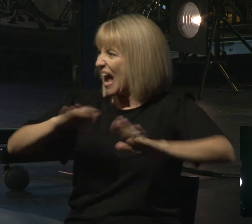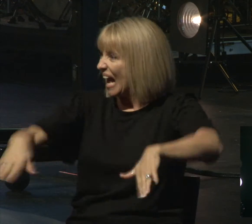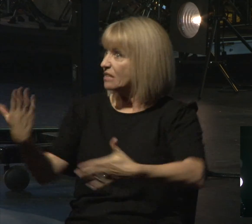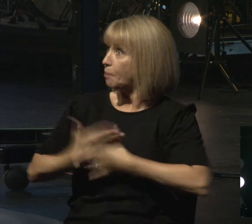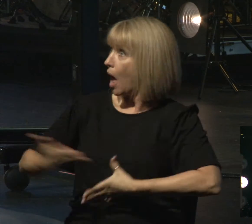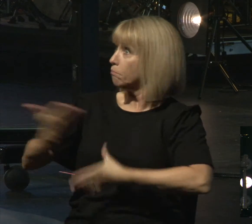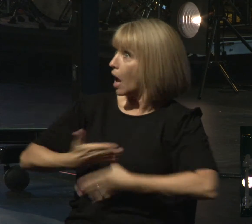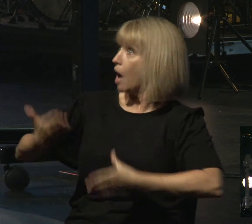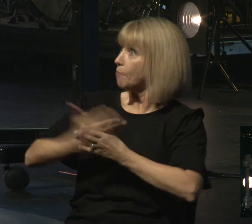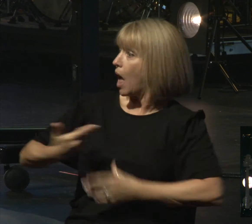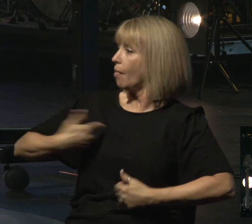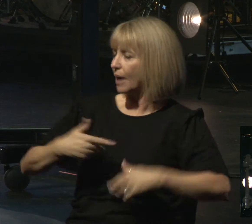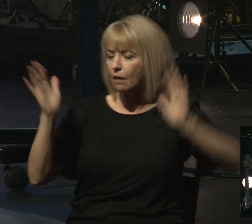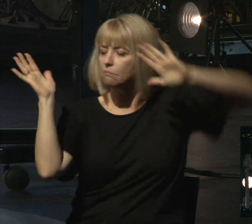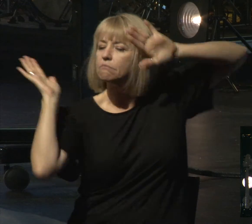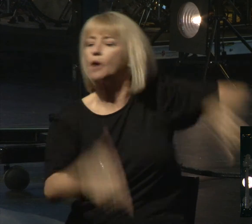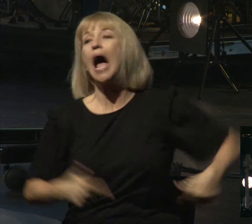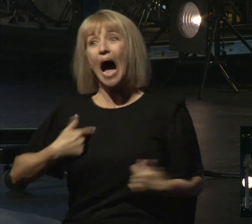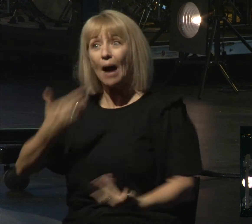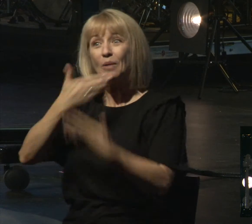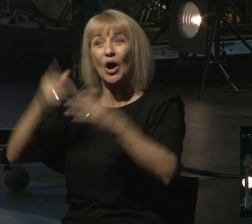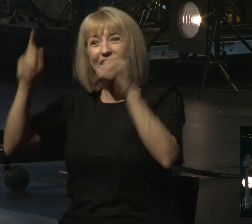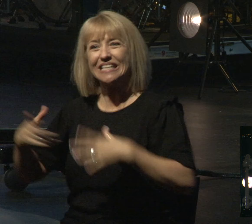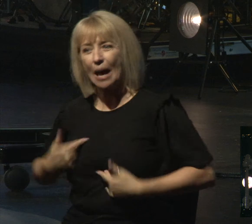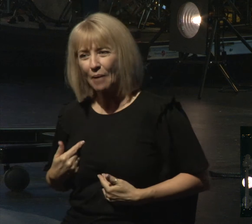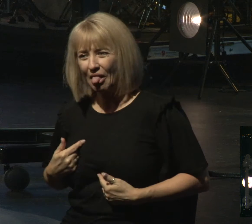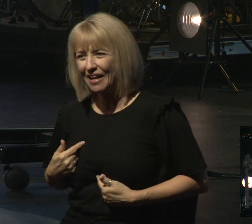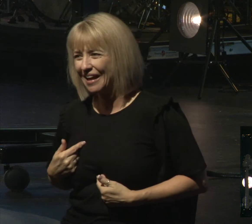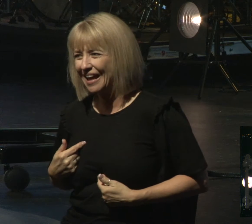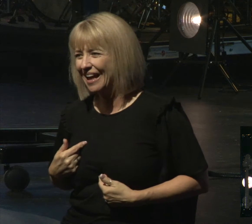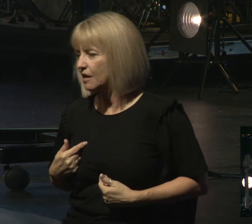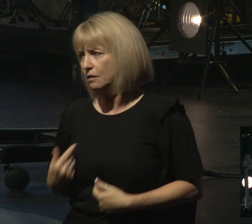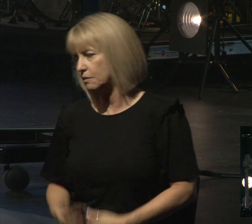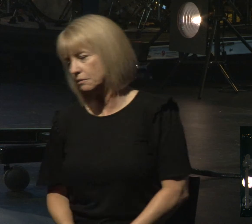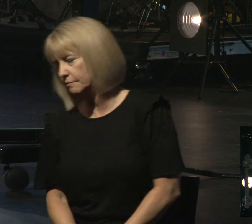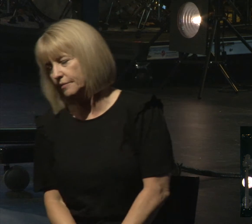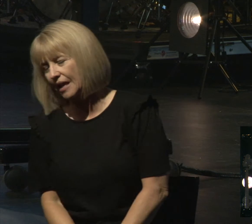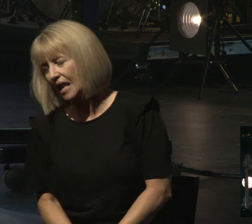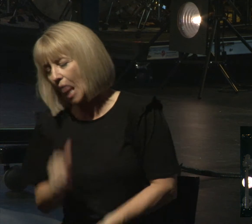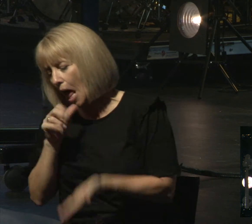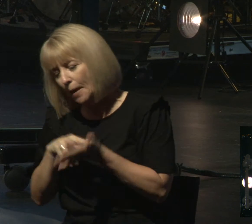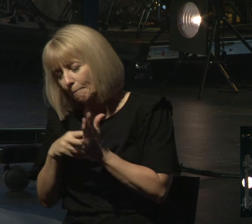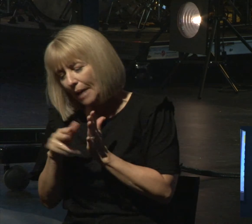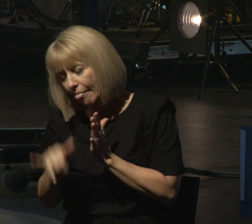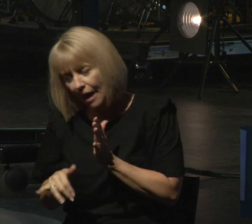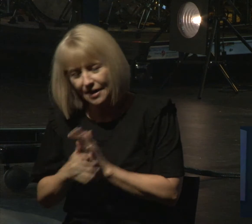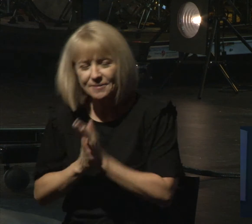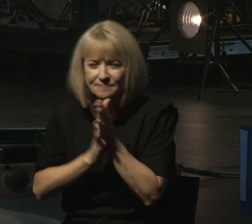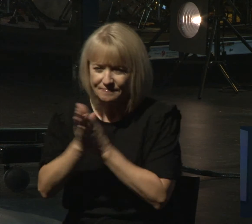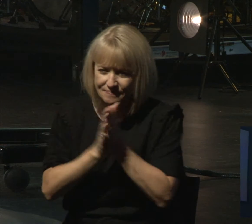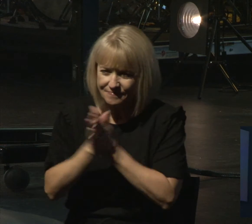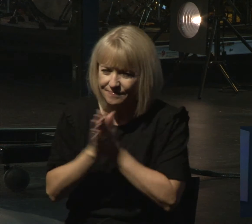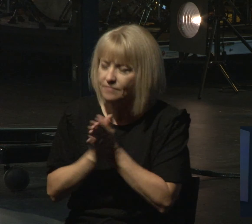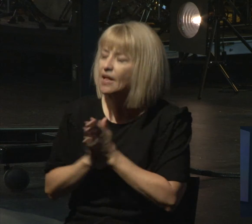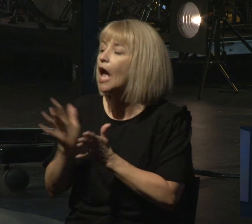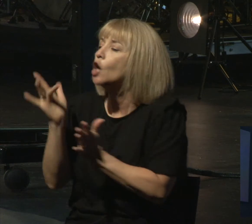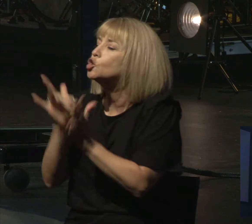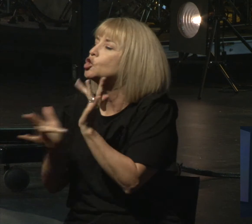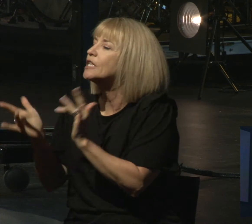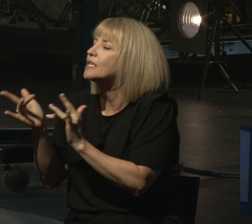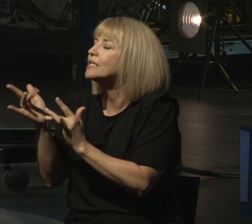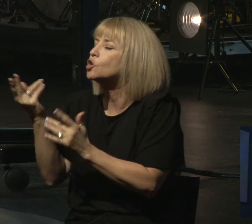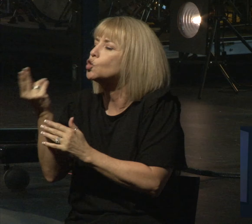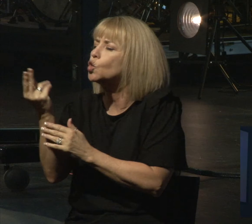death. I must be a great disciple of Jesus. Now, the thing that you need to know here is that Jesus is using hyperbole,